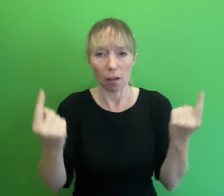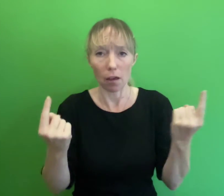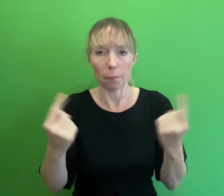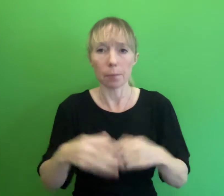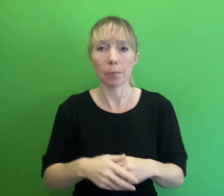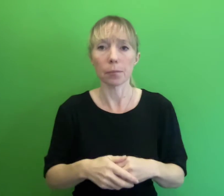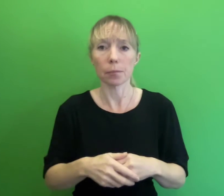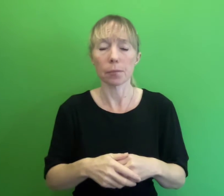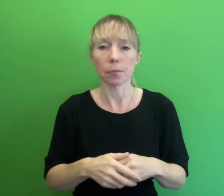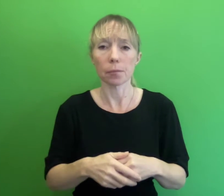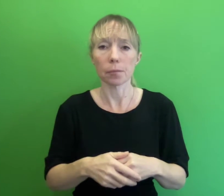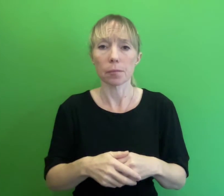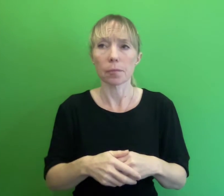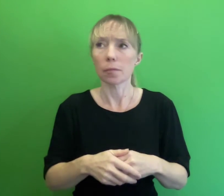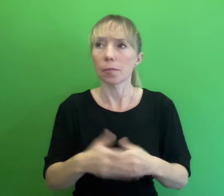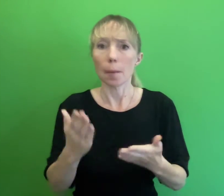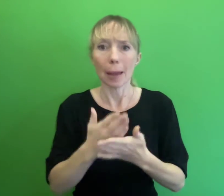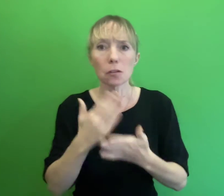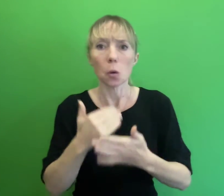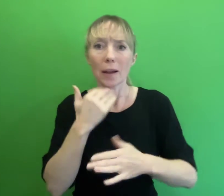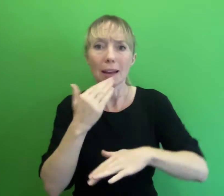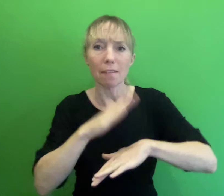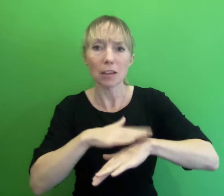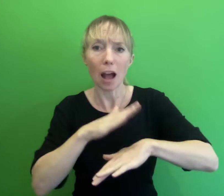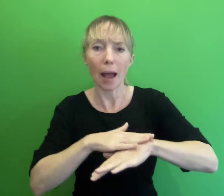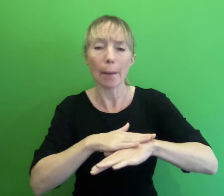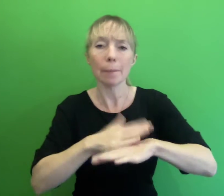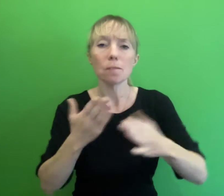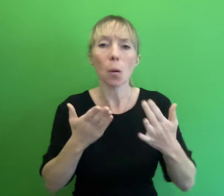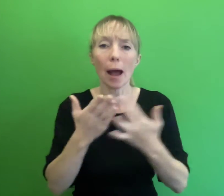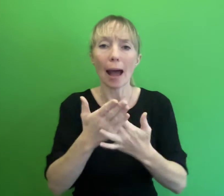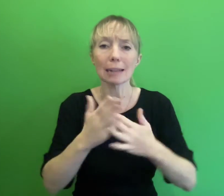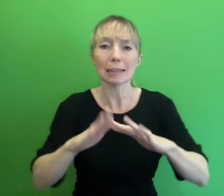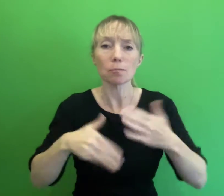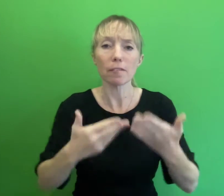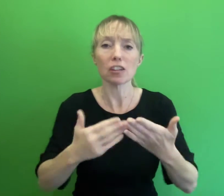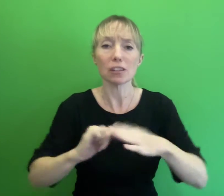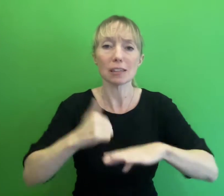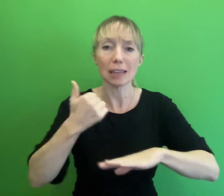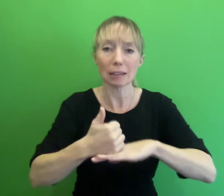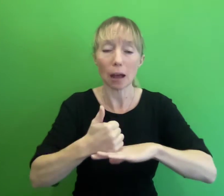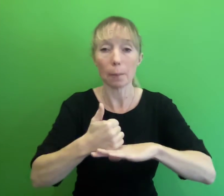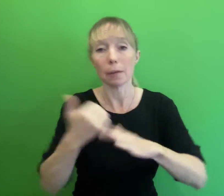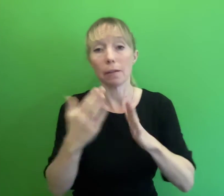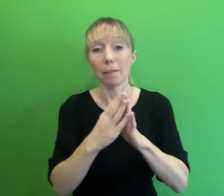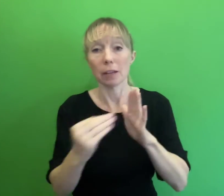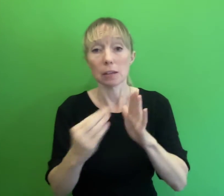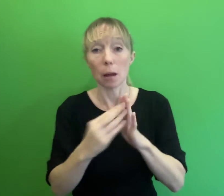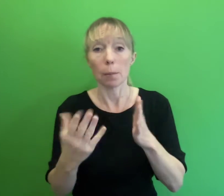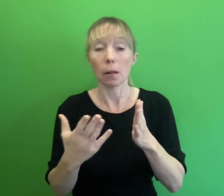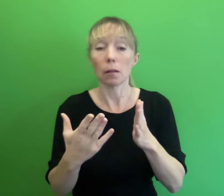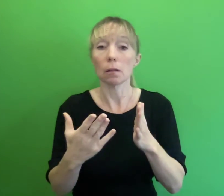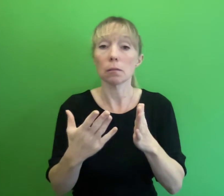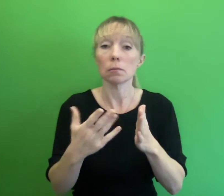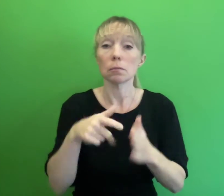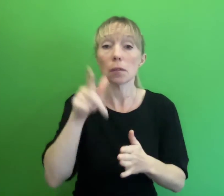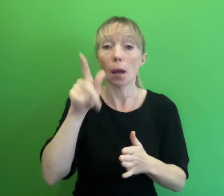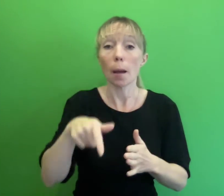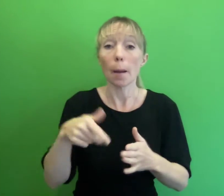Build in sufficient time to ensure access provisions could be put in place, for example, participant arranging for a